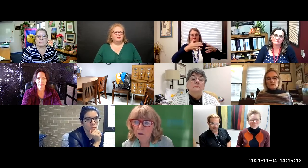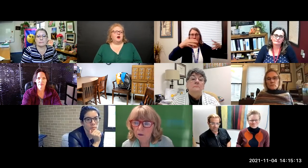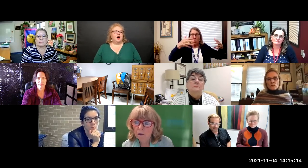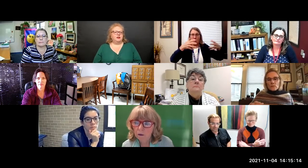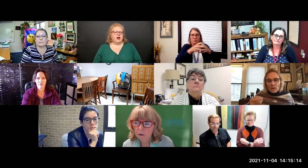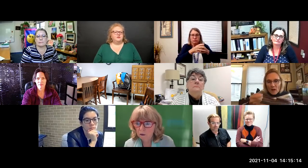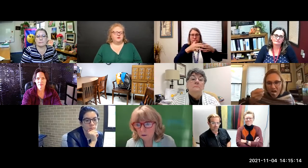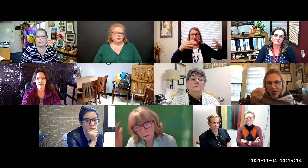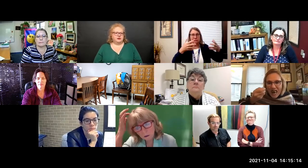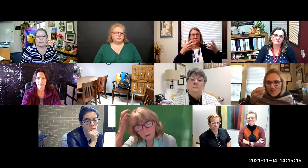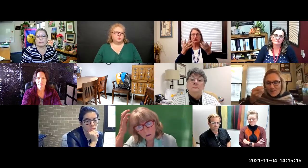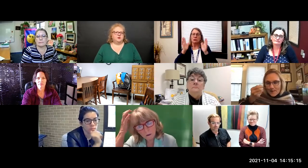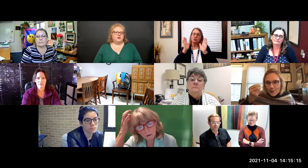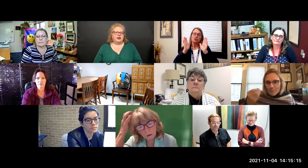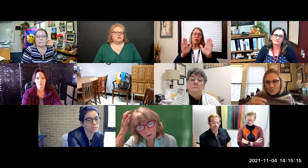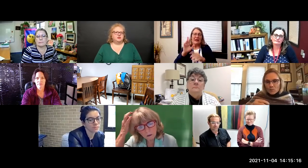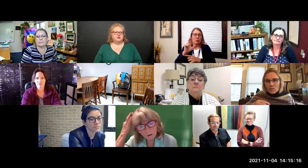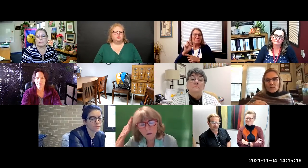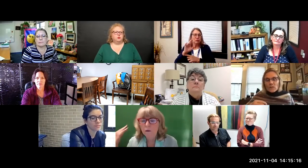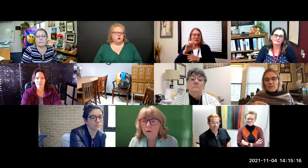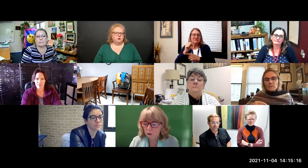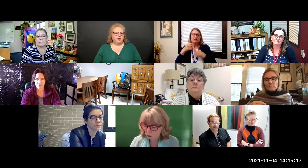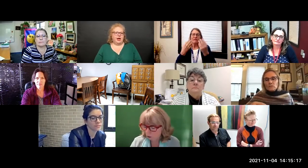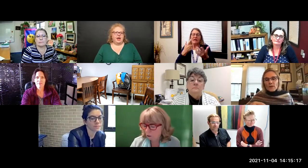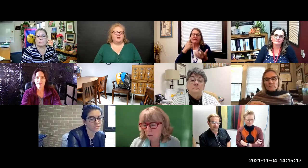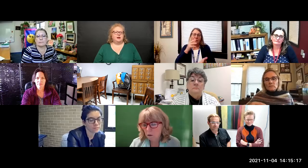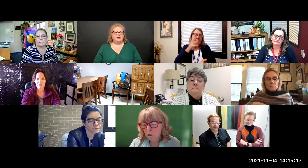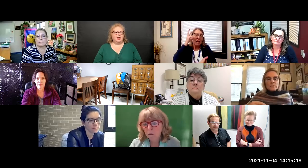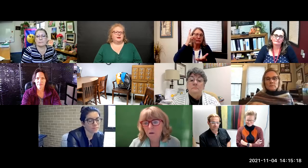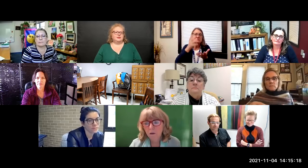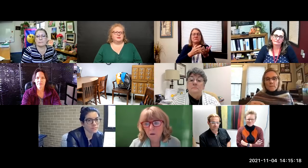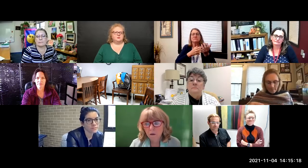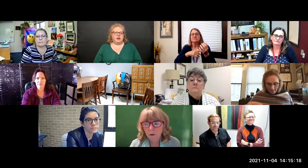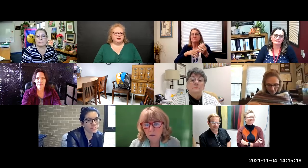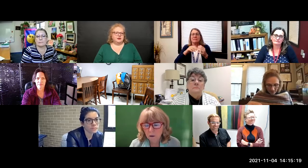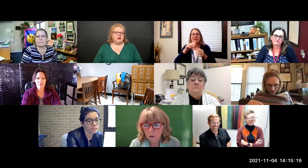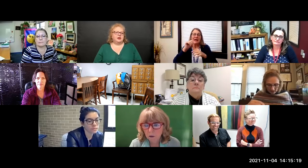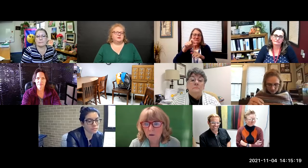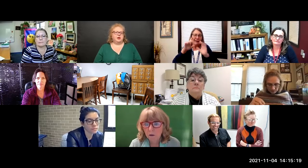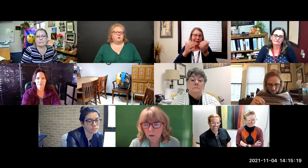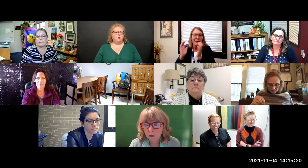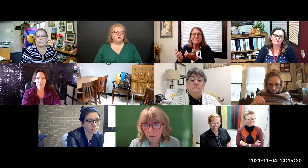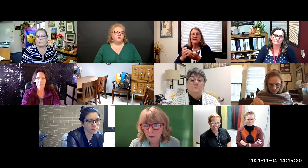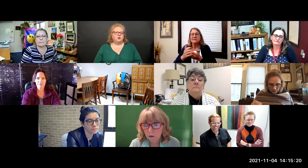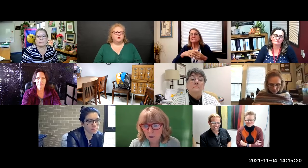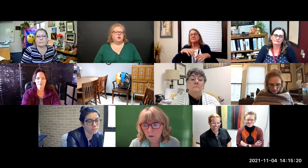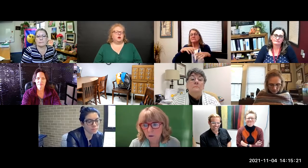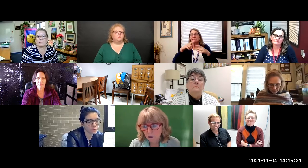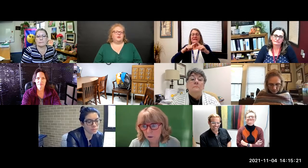a lot of focus where that has just grown and has expanded, and it's been wonderful,